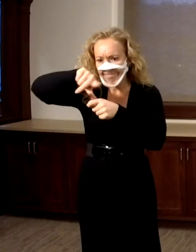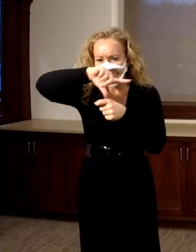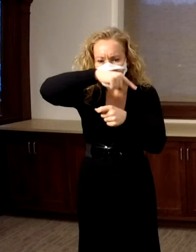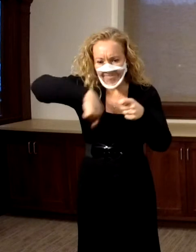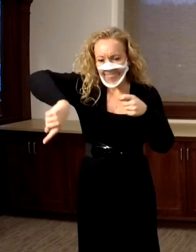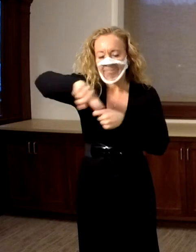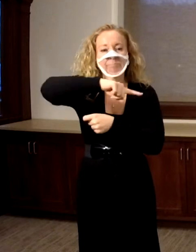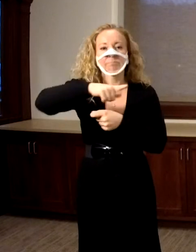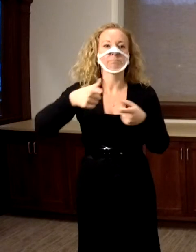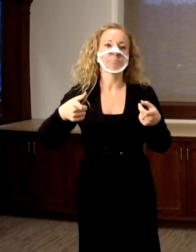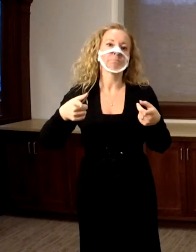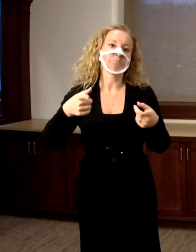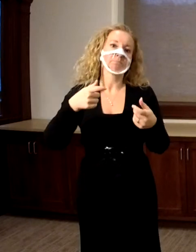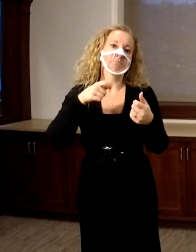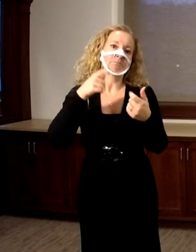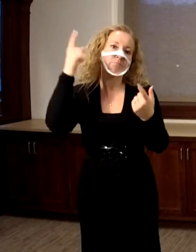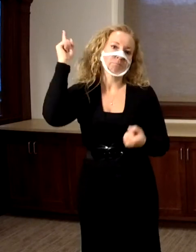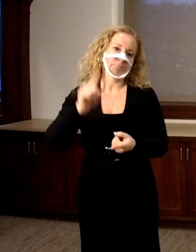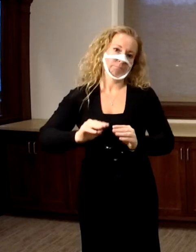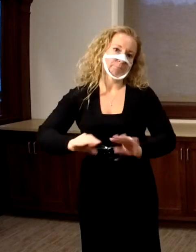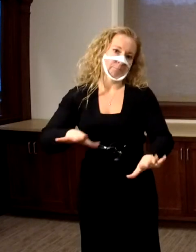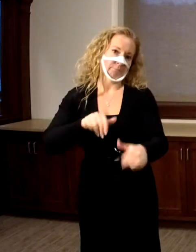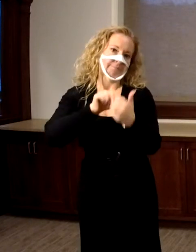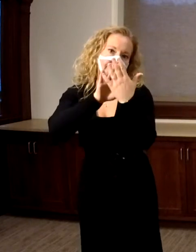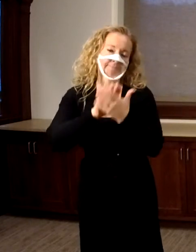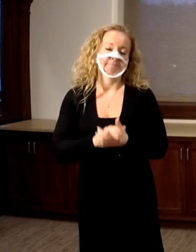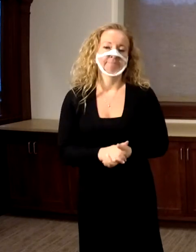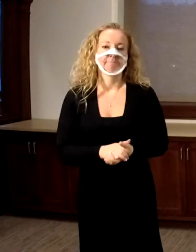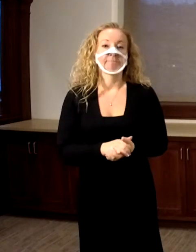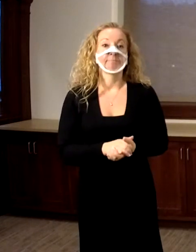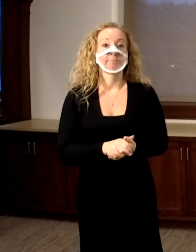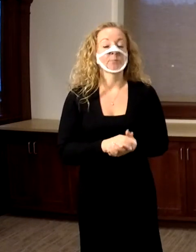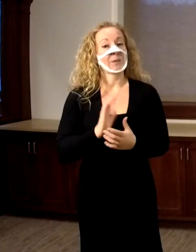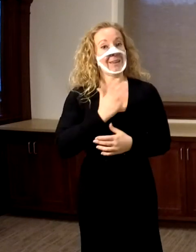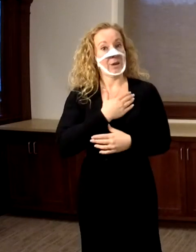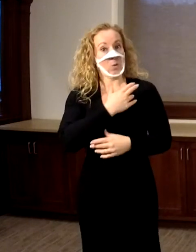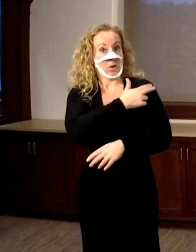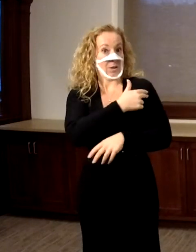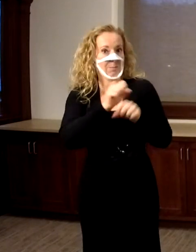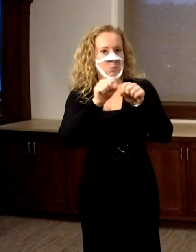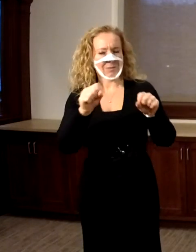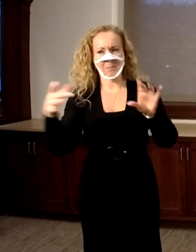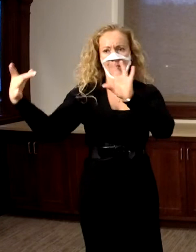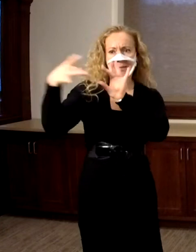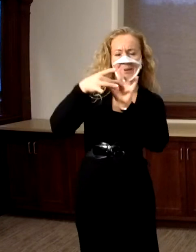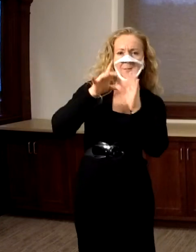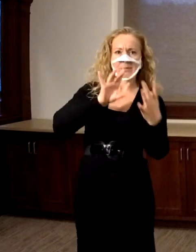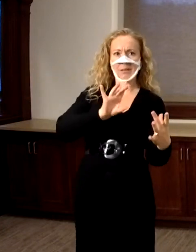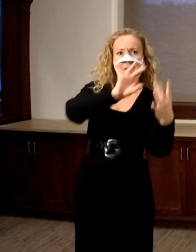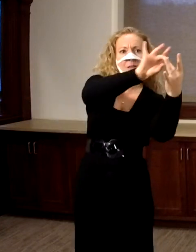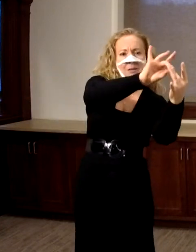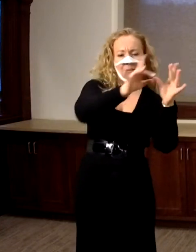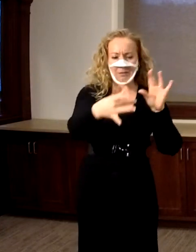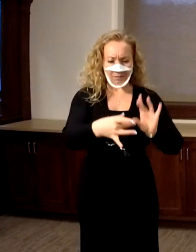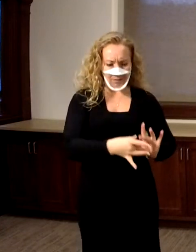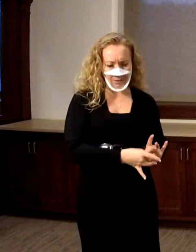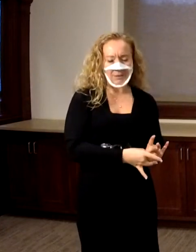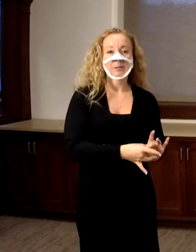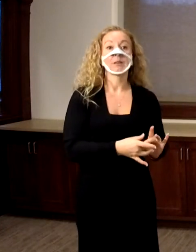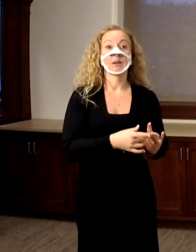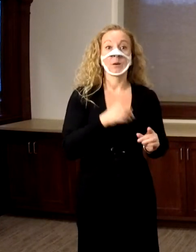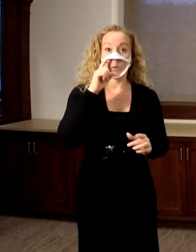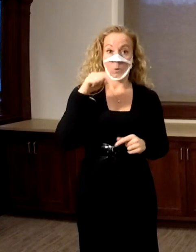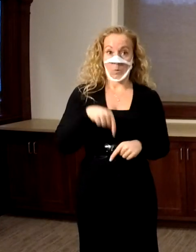efforts. Across our region, our healthcare systems are linked. We are seeing increases in patients